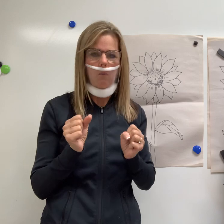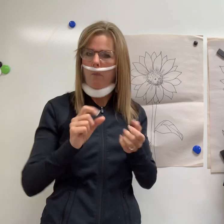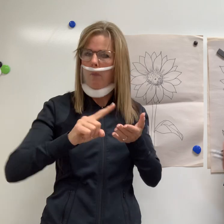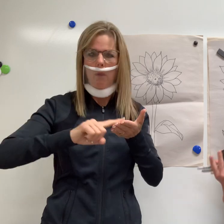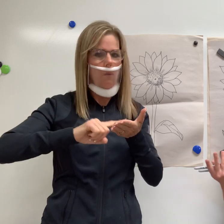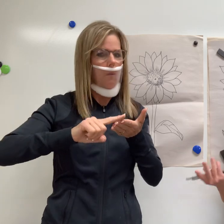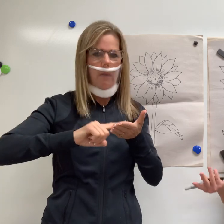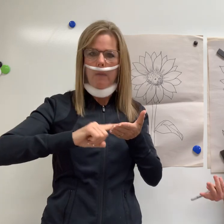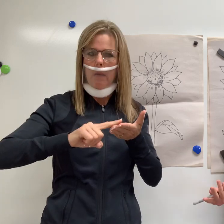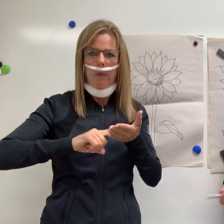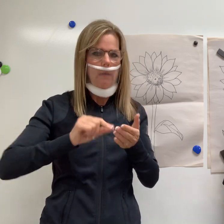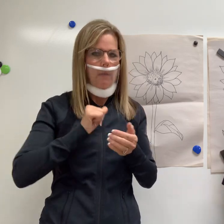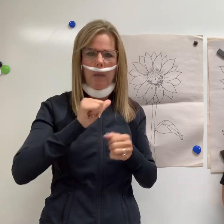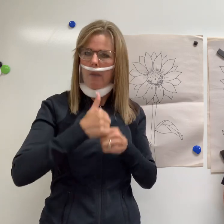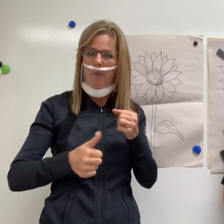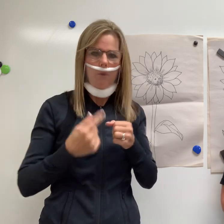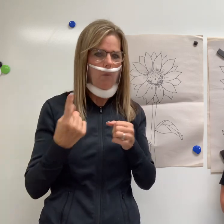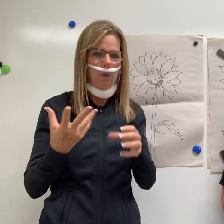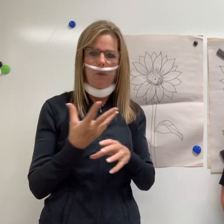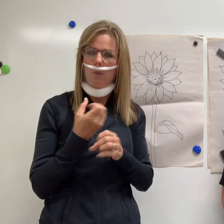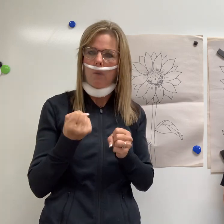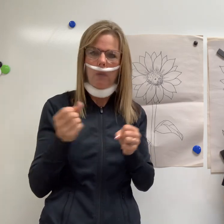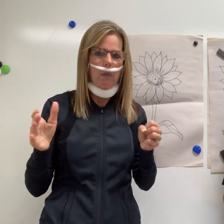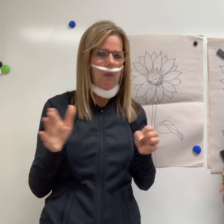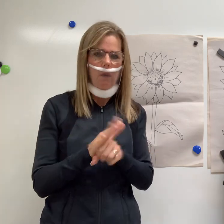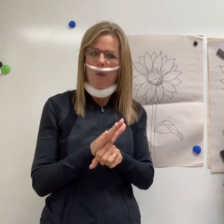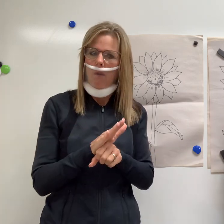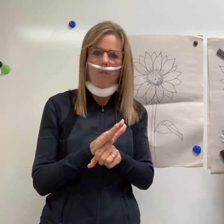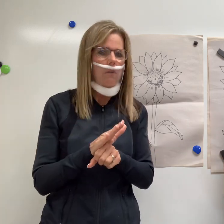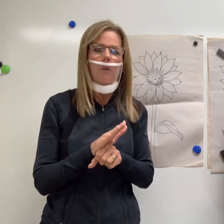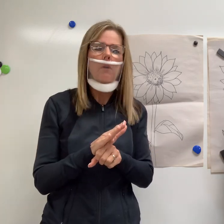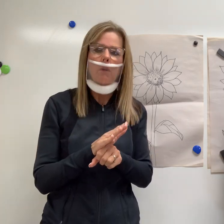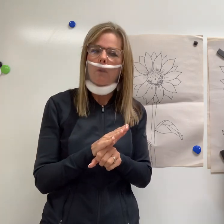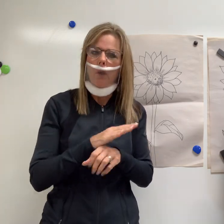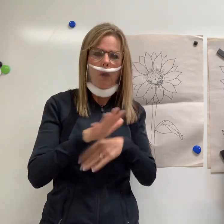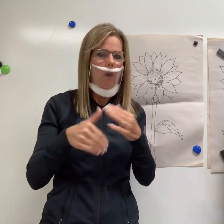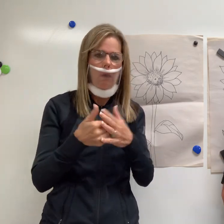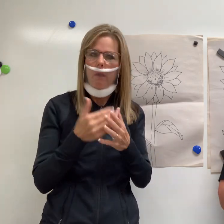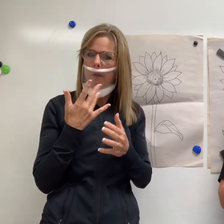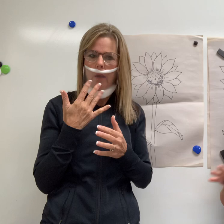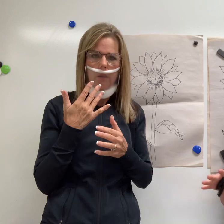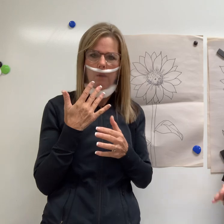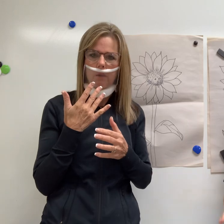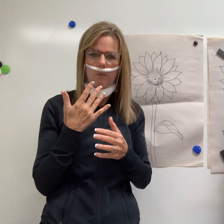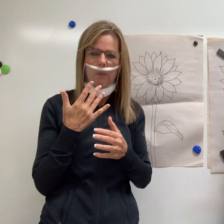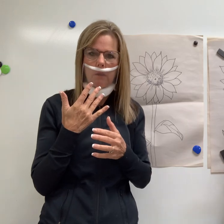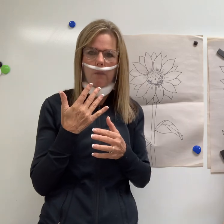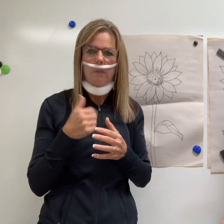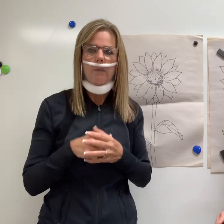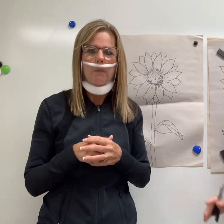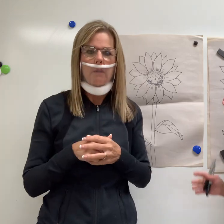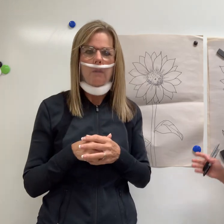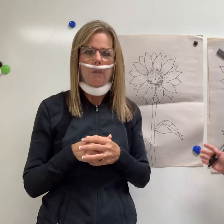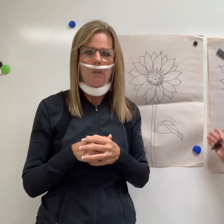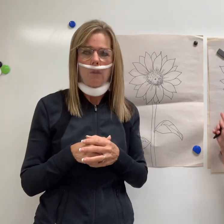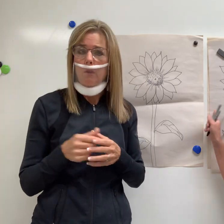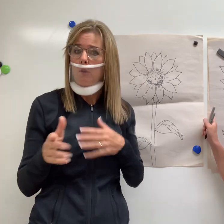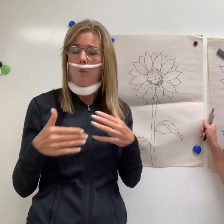crayons. Not everybody could get a full set, of course. We just kind of gathered what Mrs. Adams had and handed them out. So